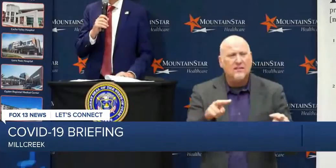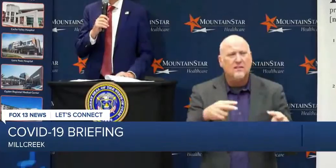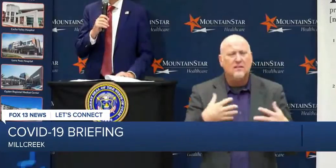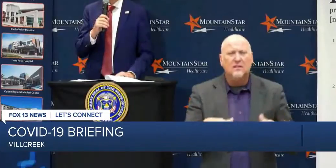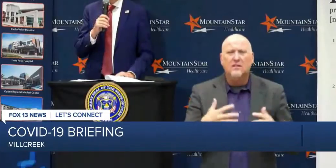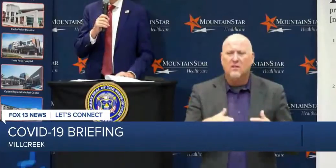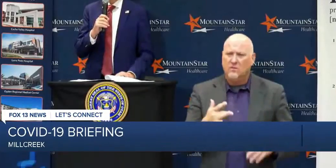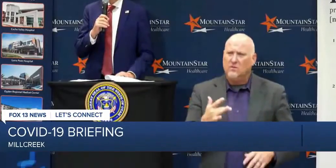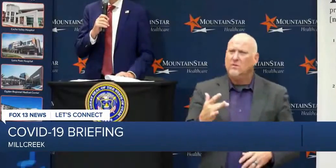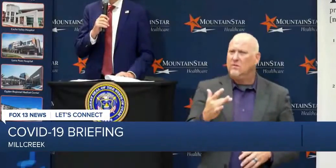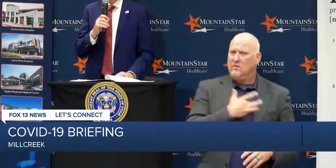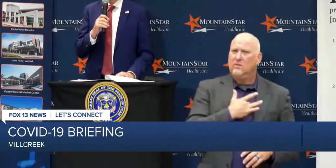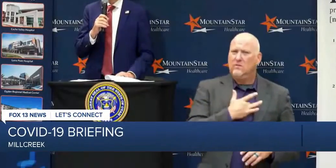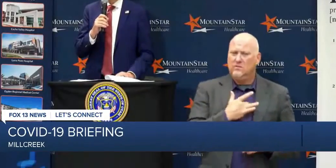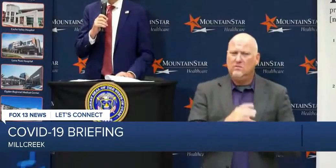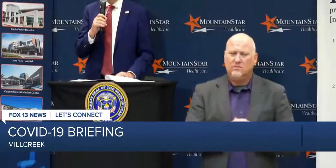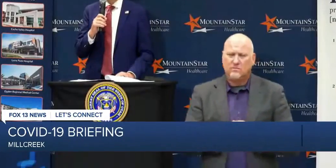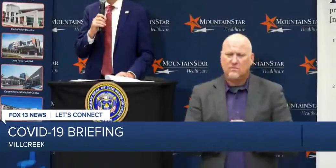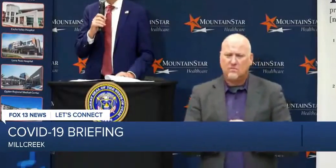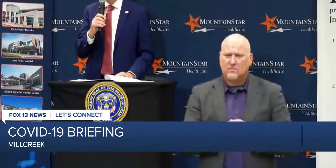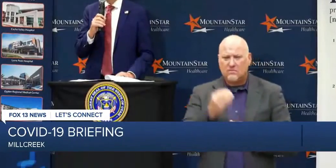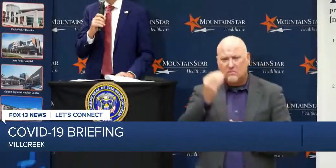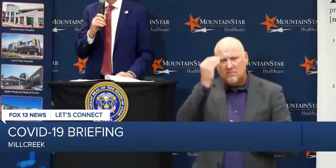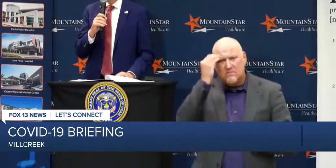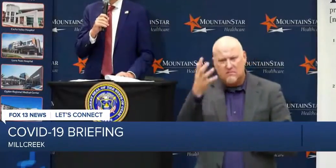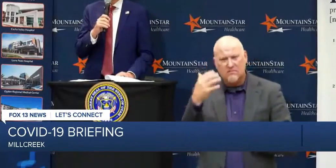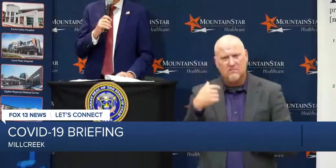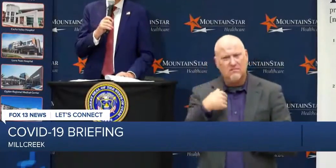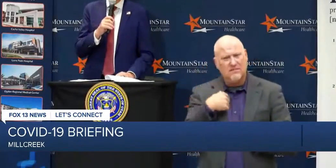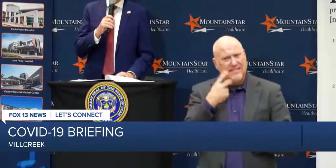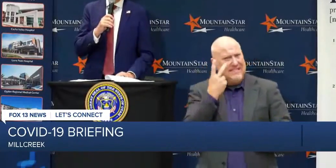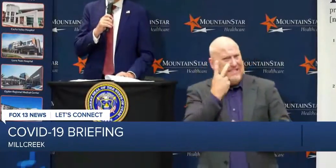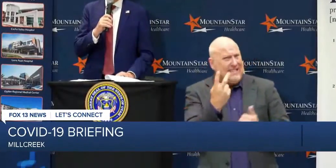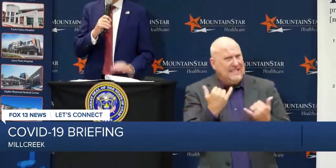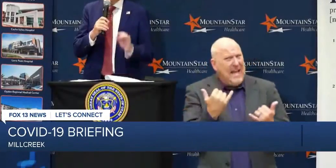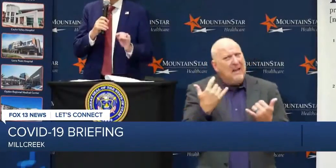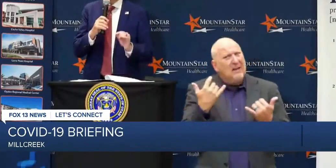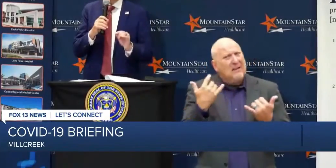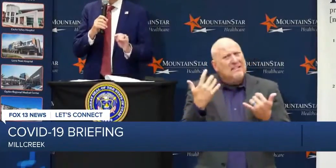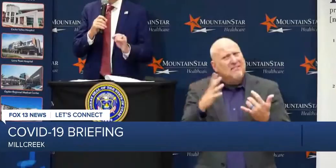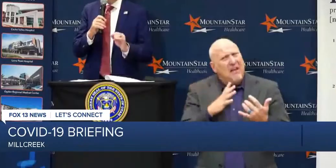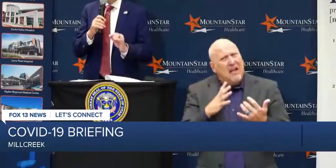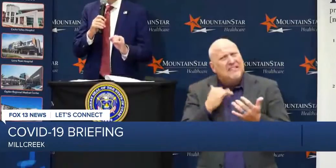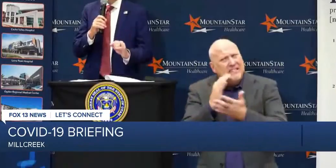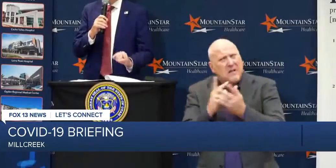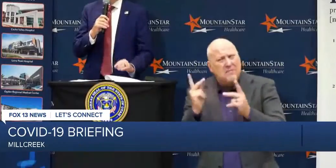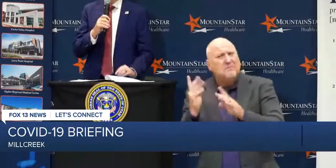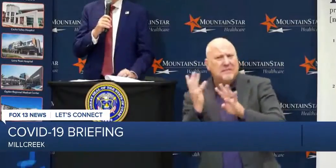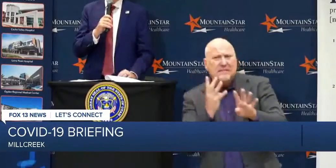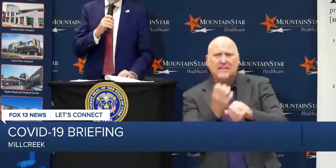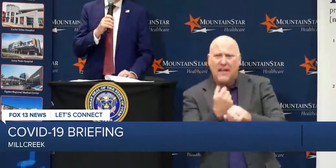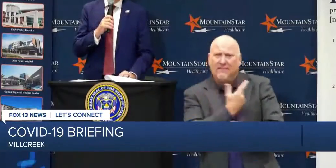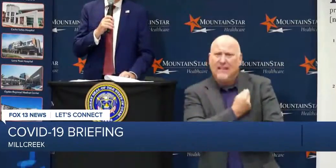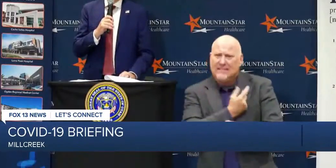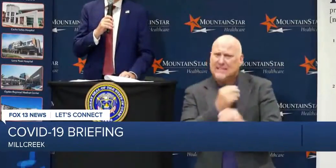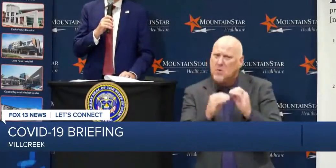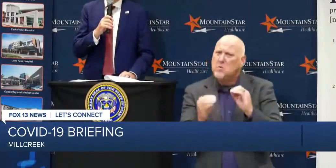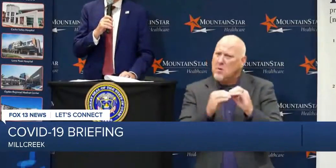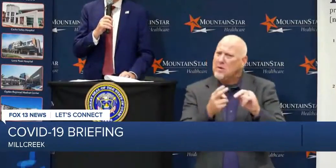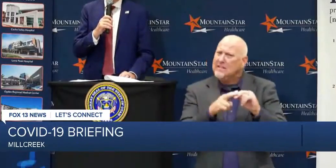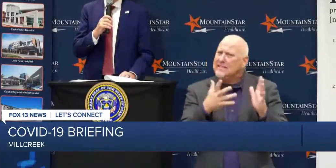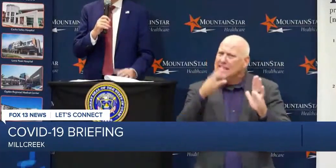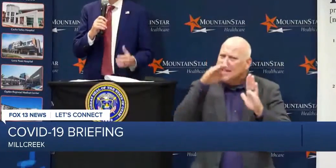get vaccinated. Those numbers are starting to come up a little bit, not nearly enough.